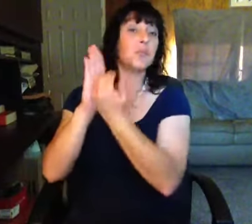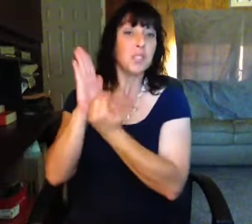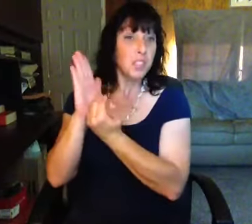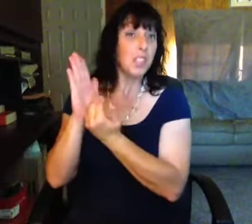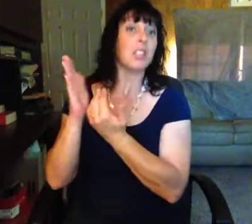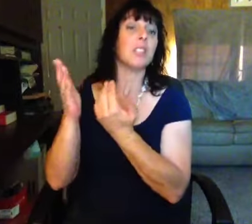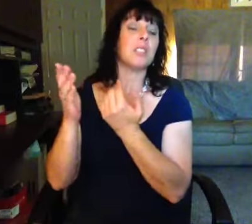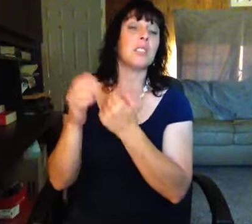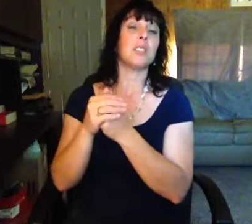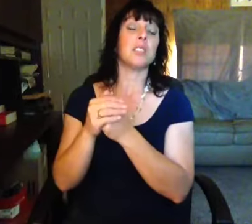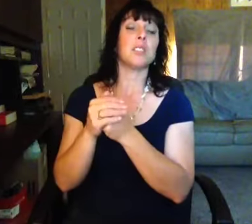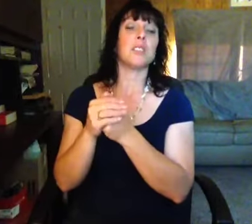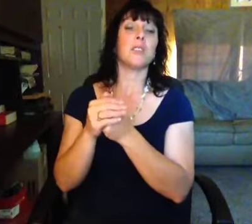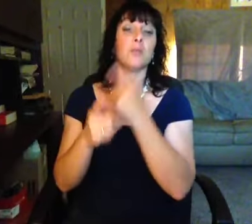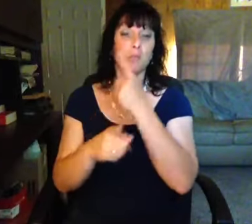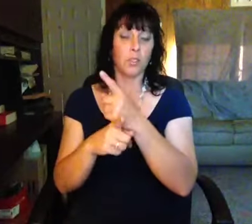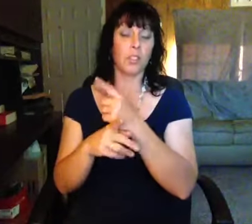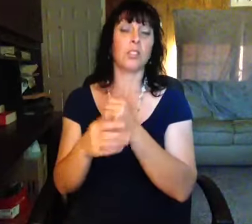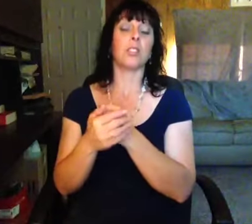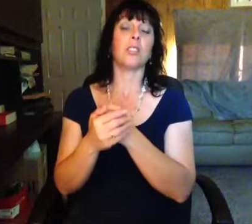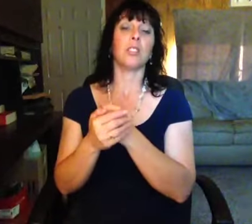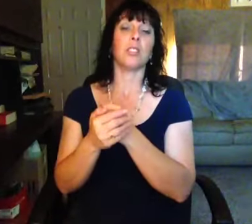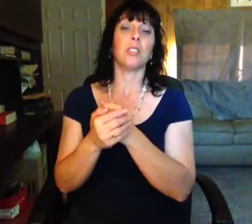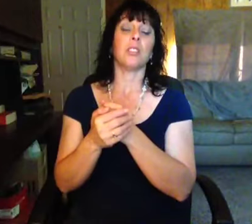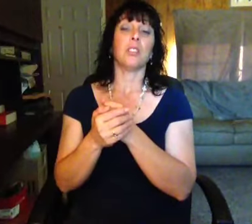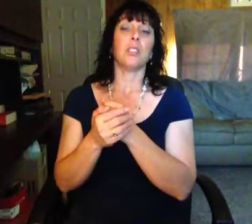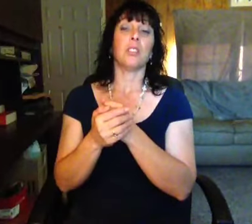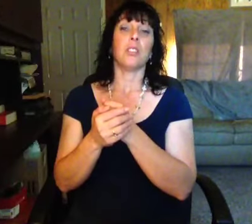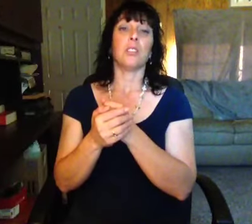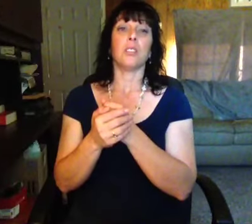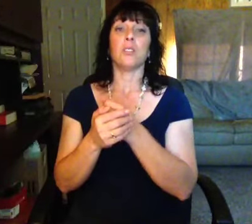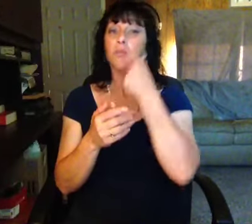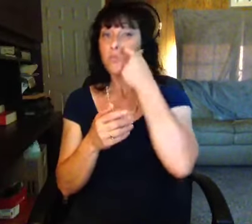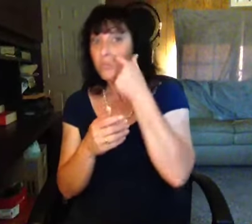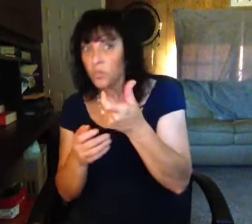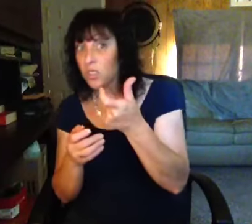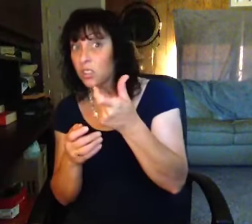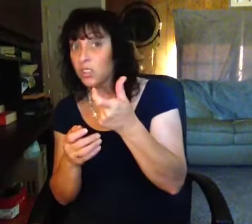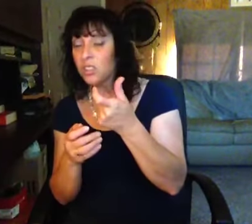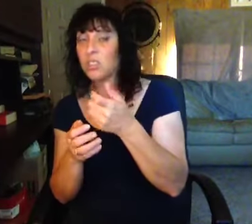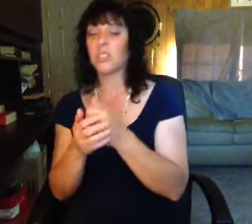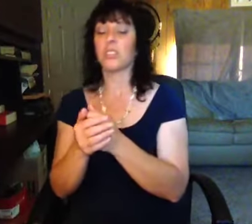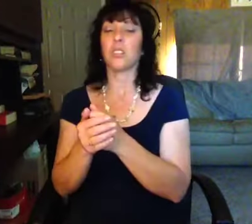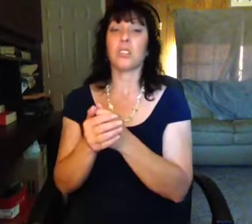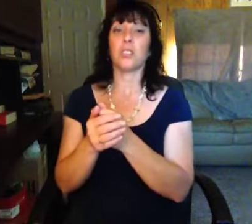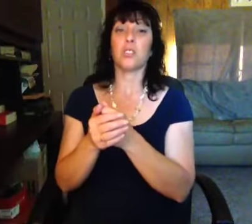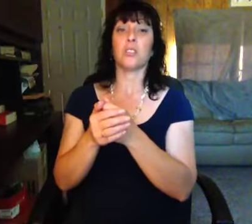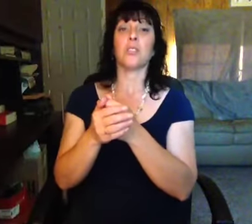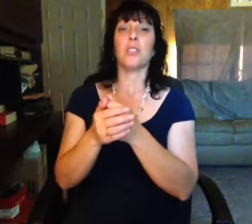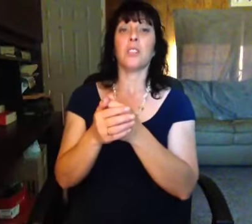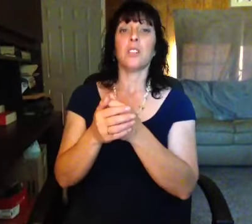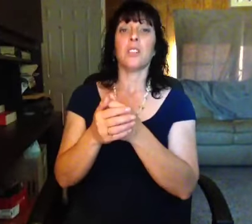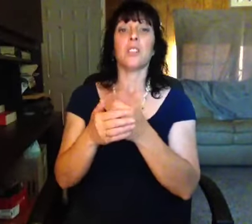and if needed, respond to the post that will be there, and we'll talk more about that in class.